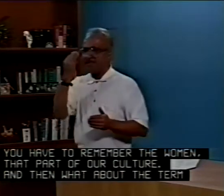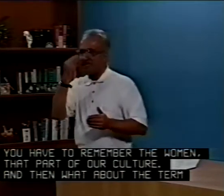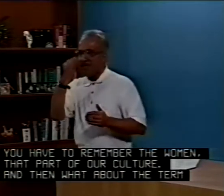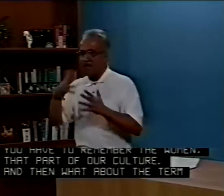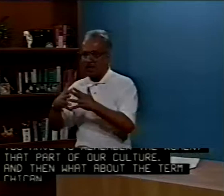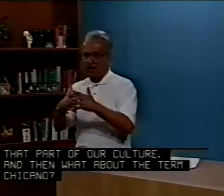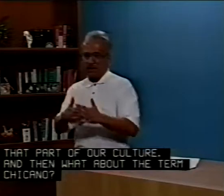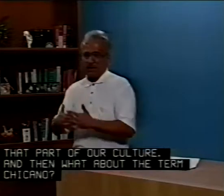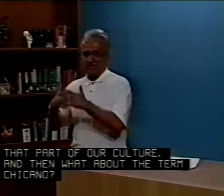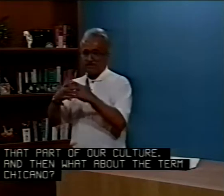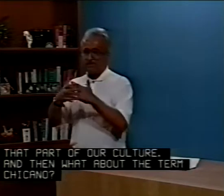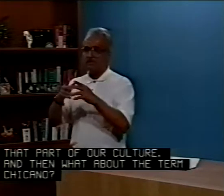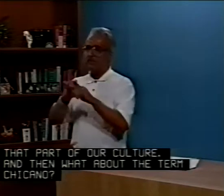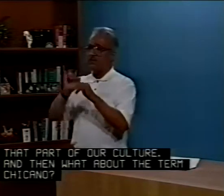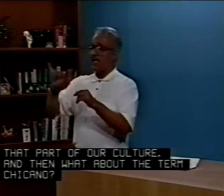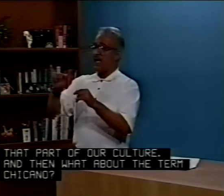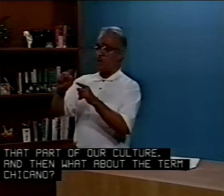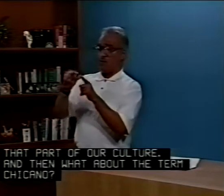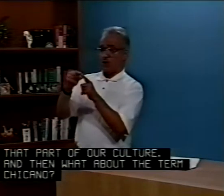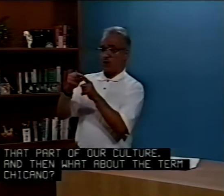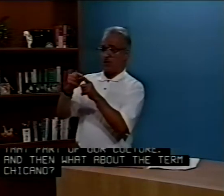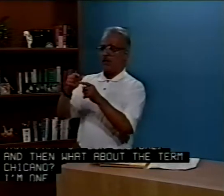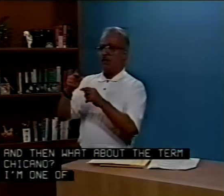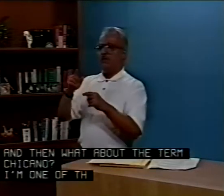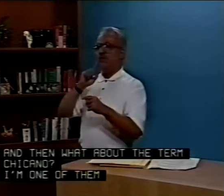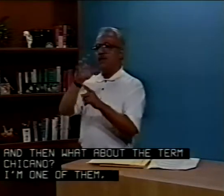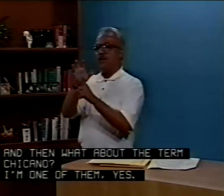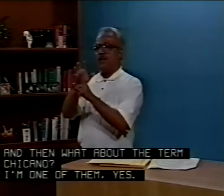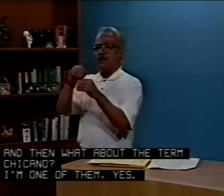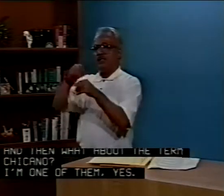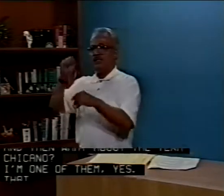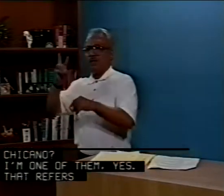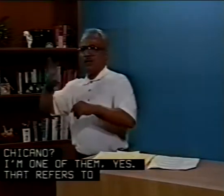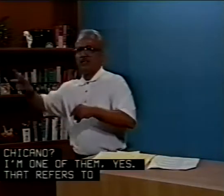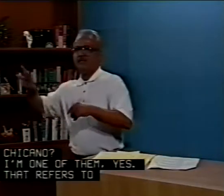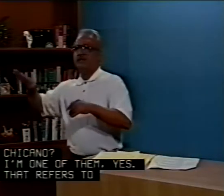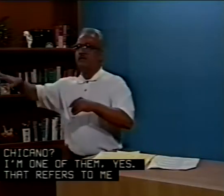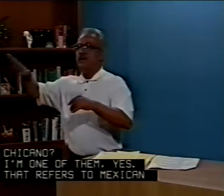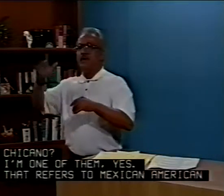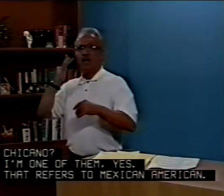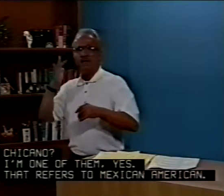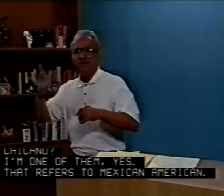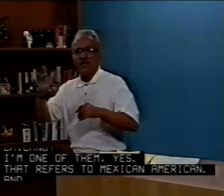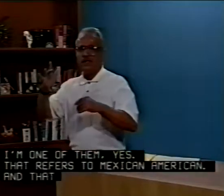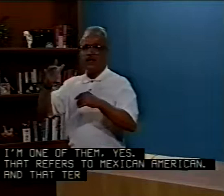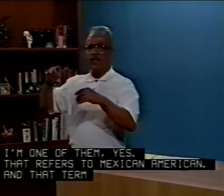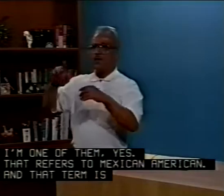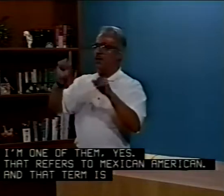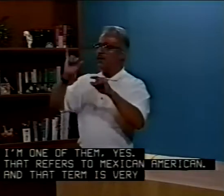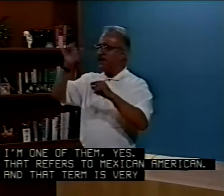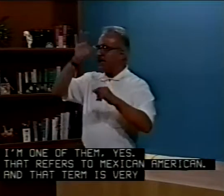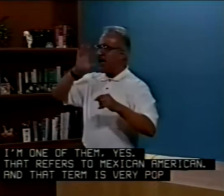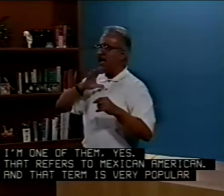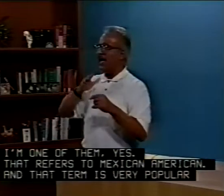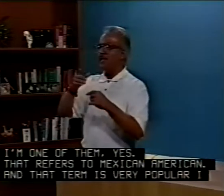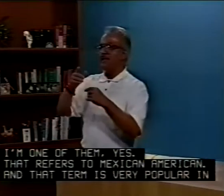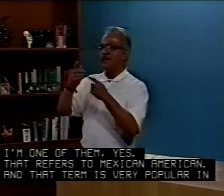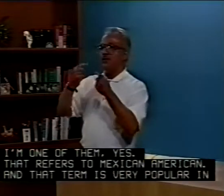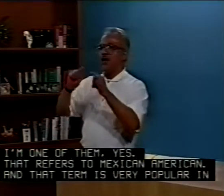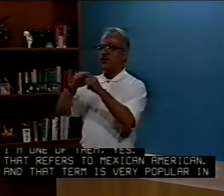I'm one of them, yes. That refers to Mexican-American, and that term very popular in the southwestern part of the United States, like Southern